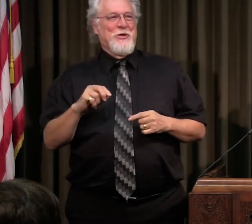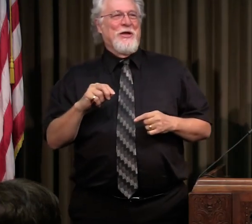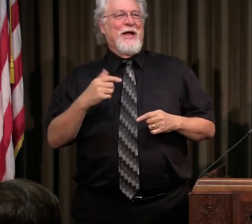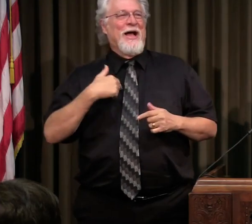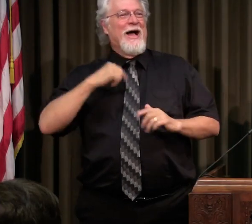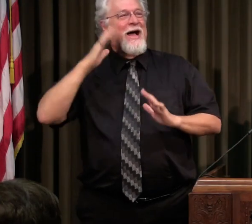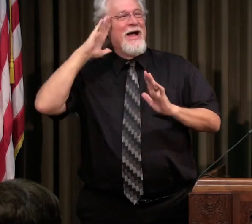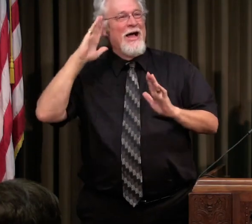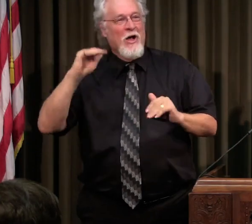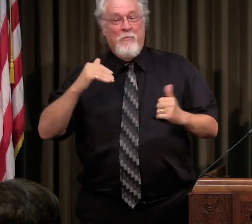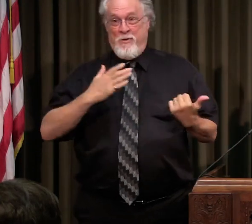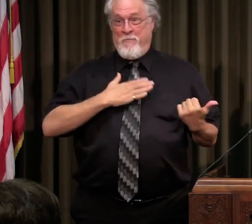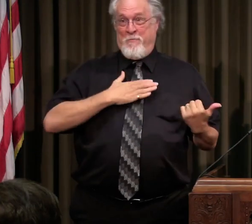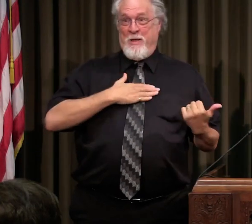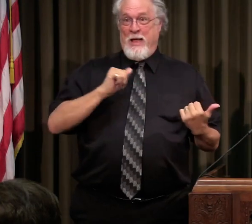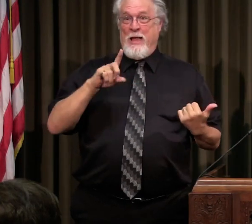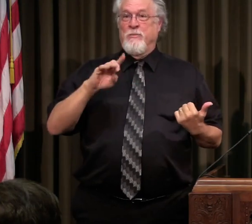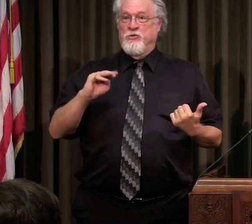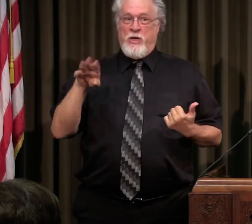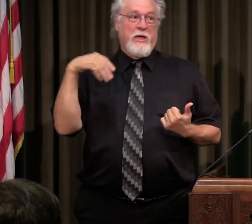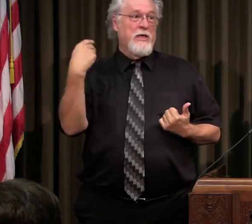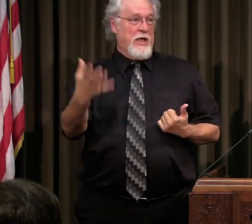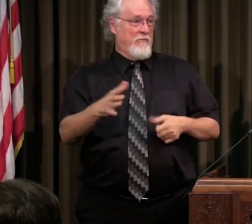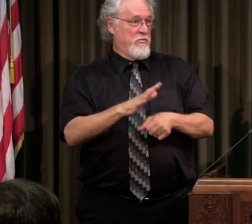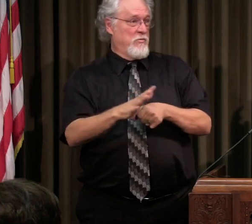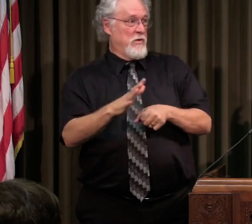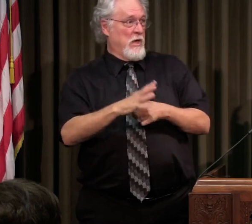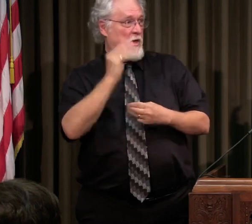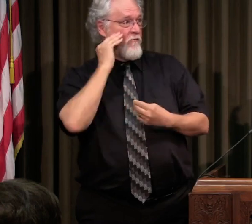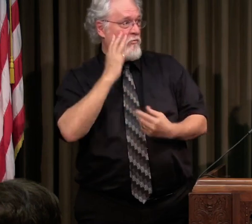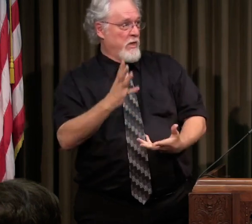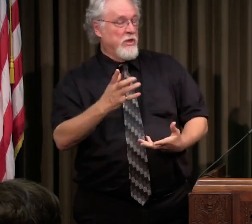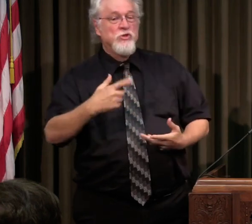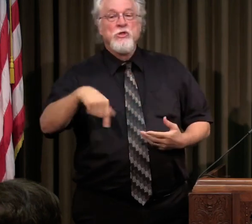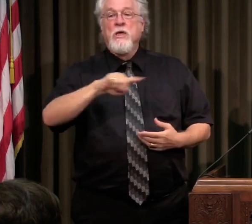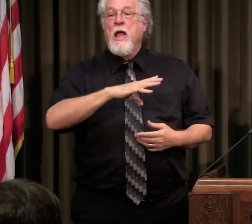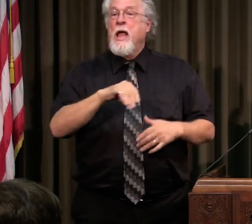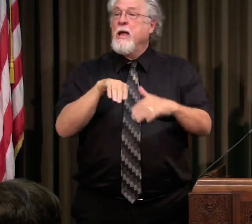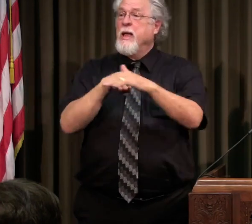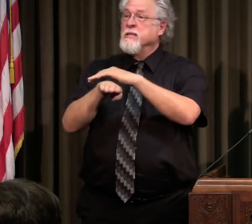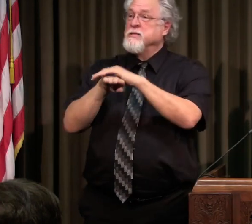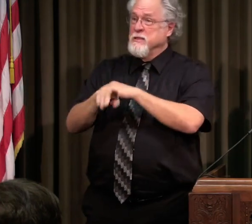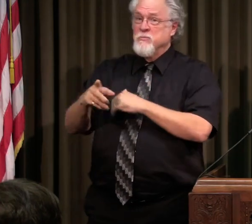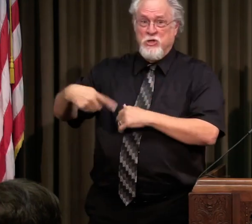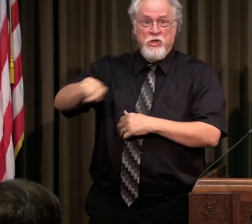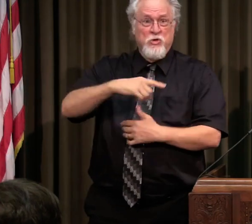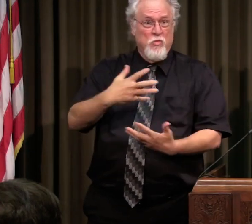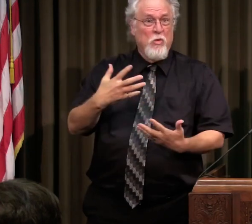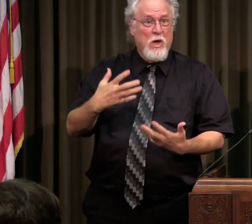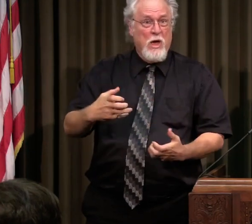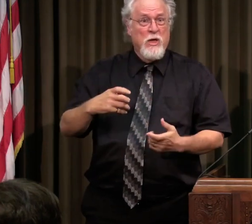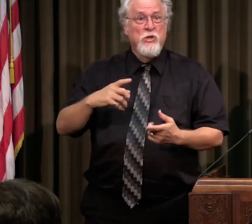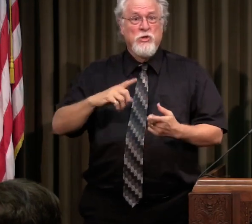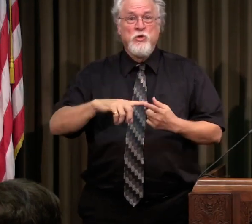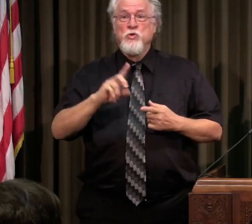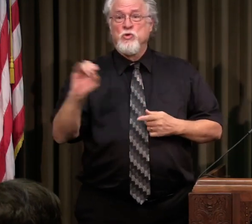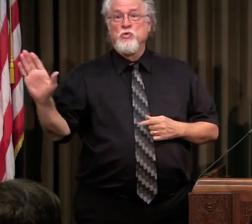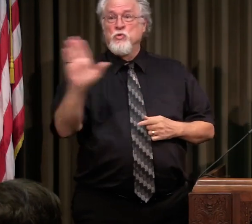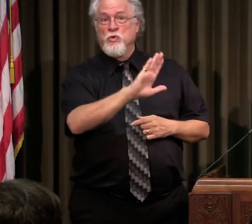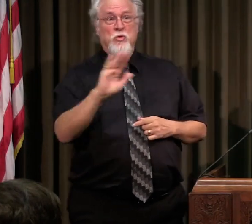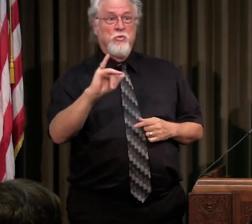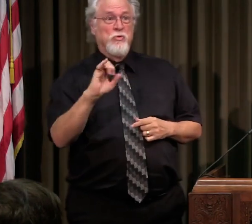hope that I and my administration have given you the information that you need and the accessibility that you desire in order to do your